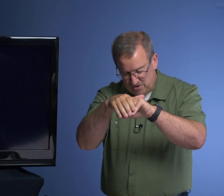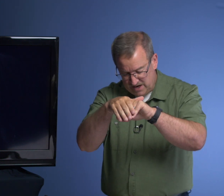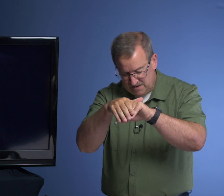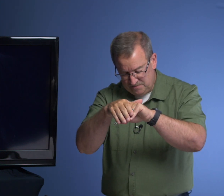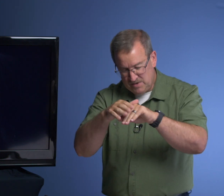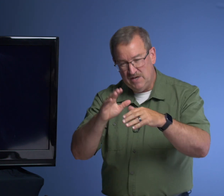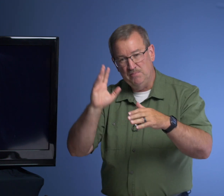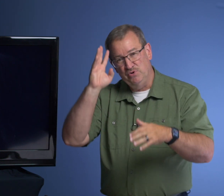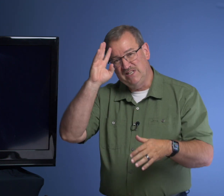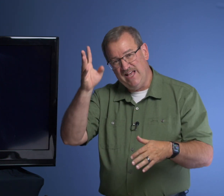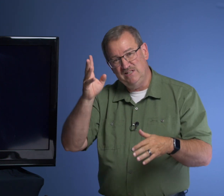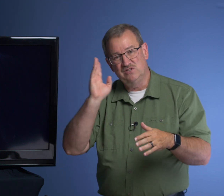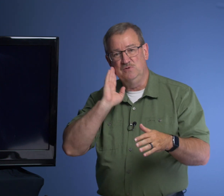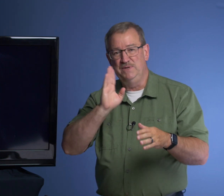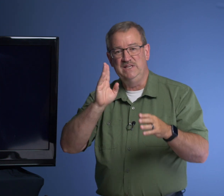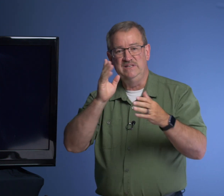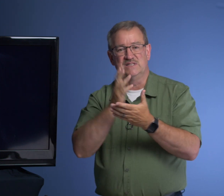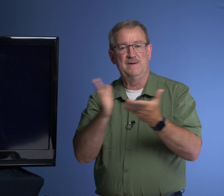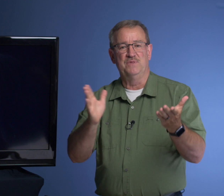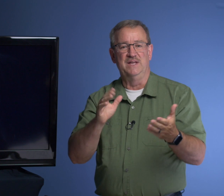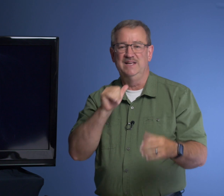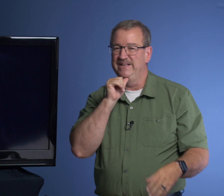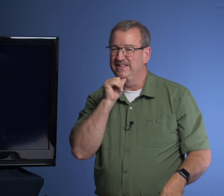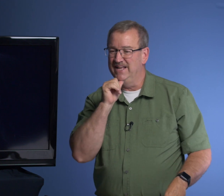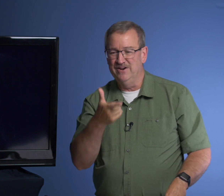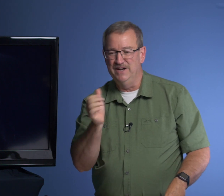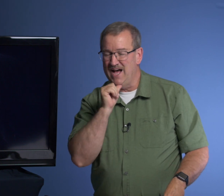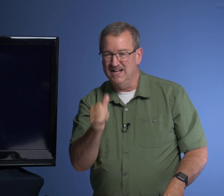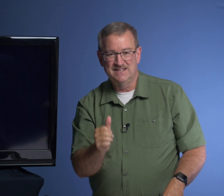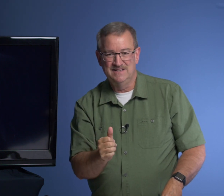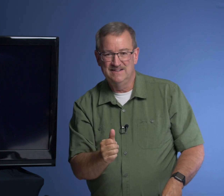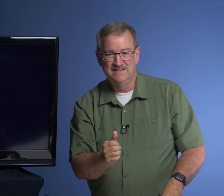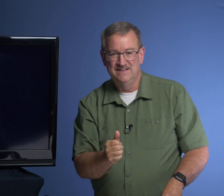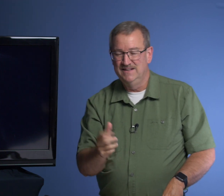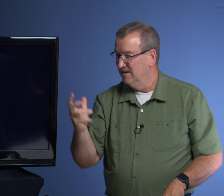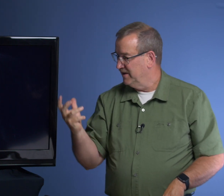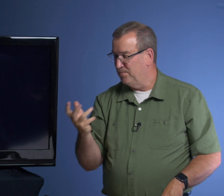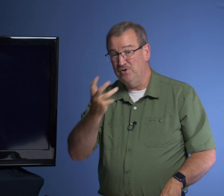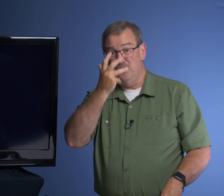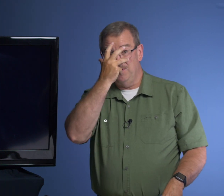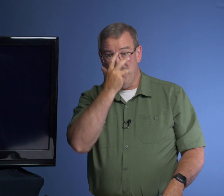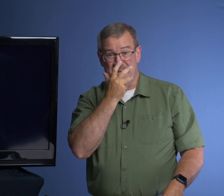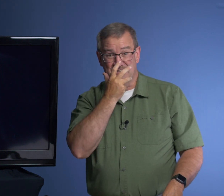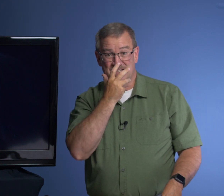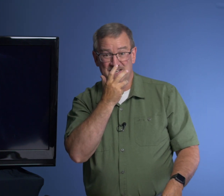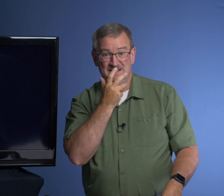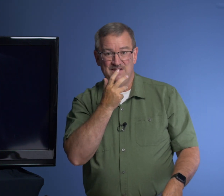hypocrite pretends to be something they are not. They put on the mask